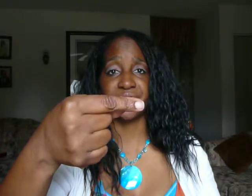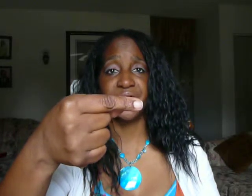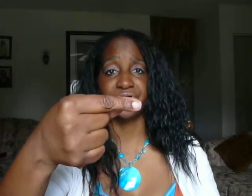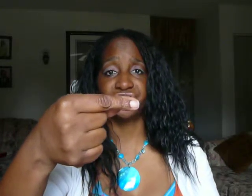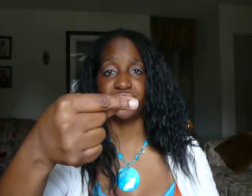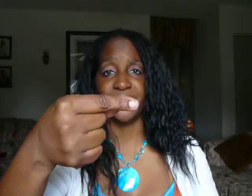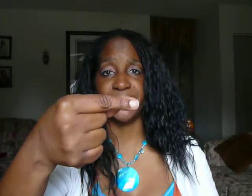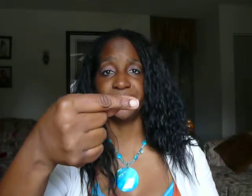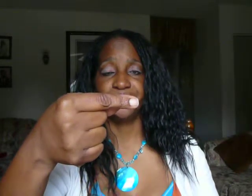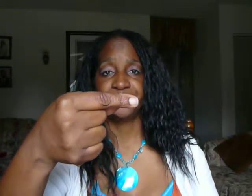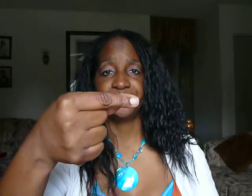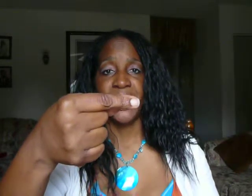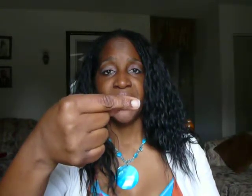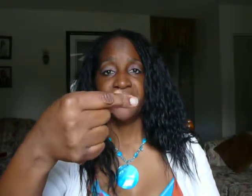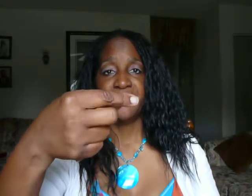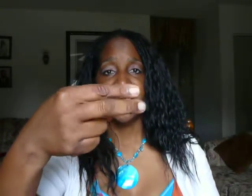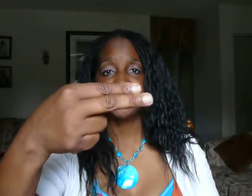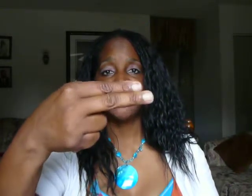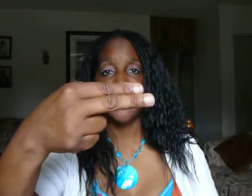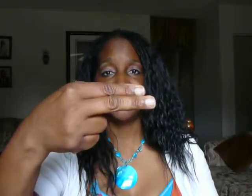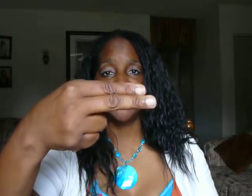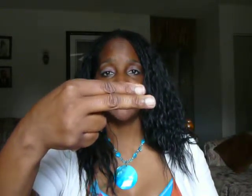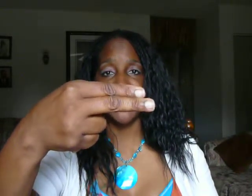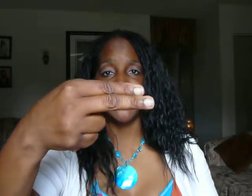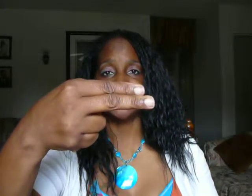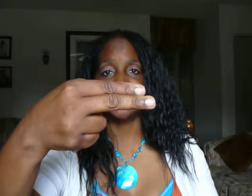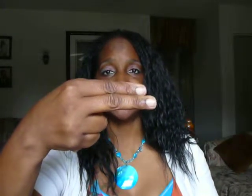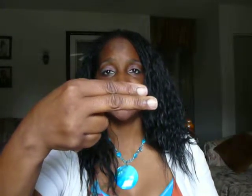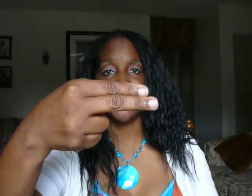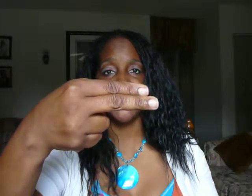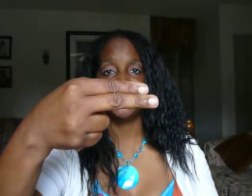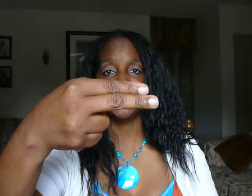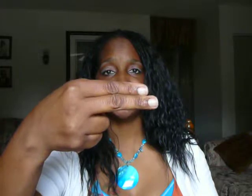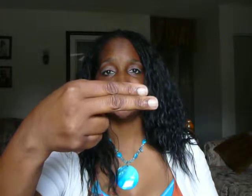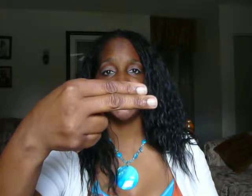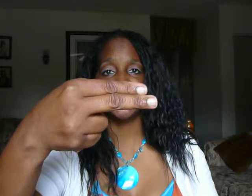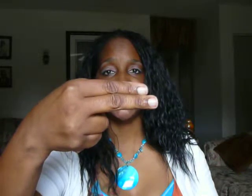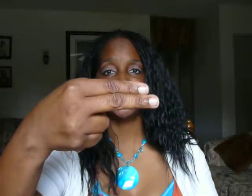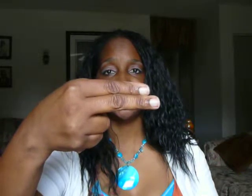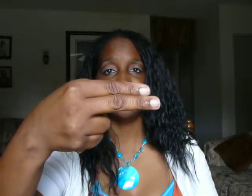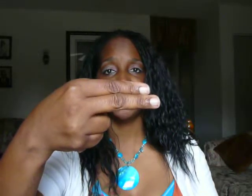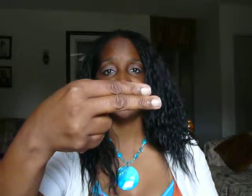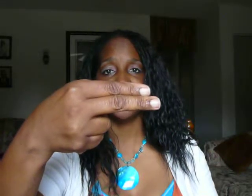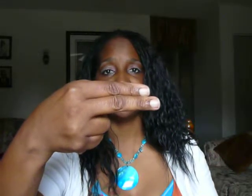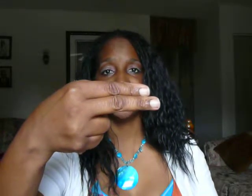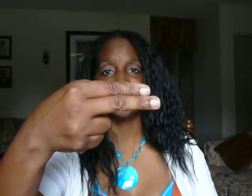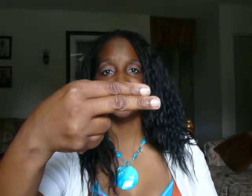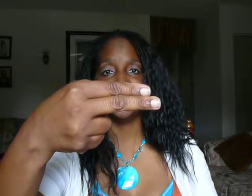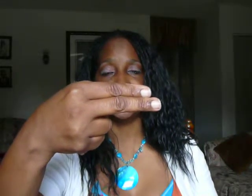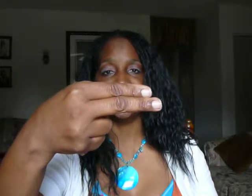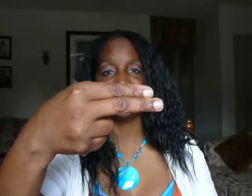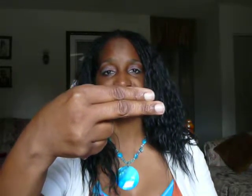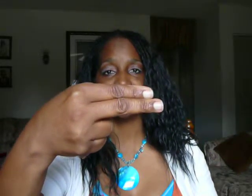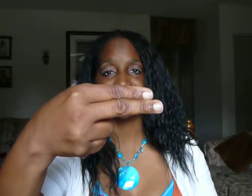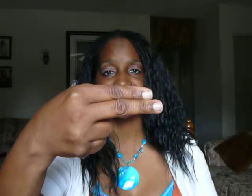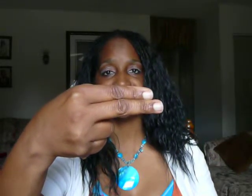here shortly. Next, we have the letter H. The letter H is your index and your middle finger extended and just held to the